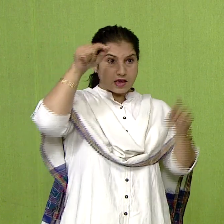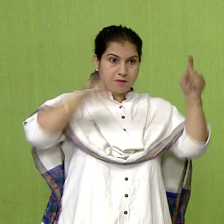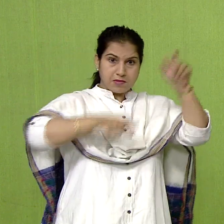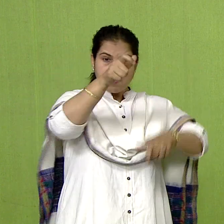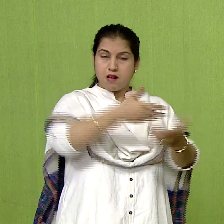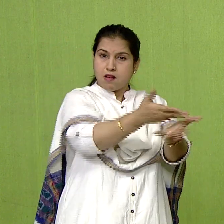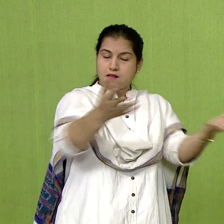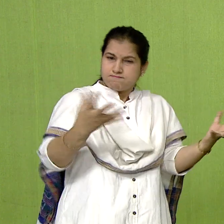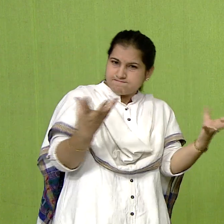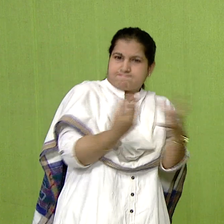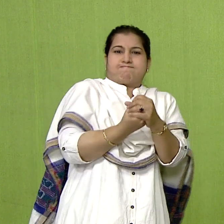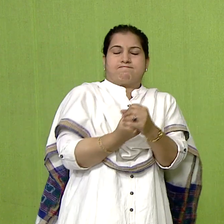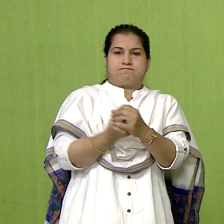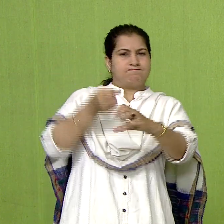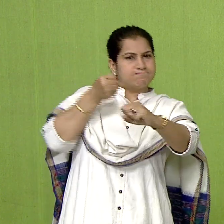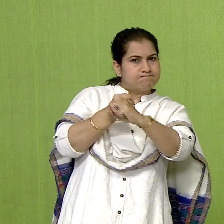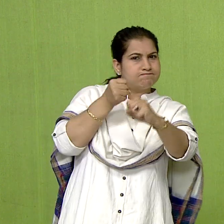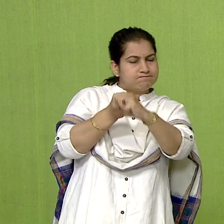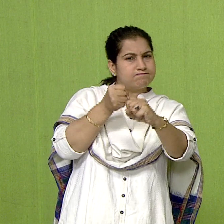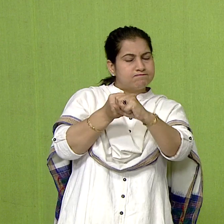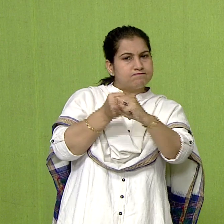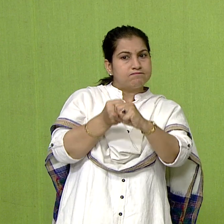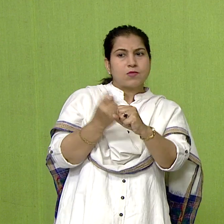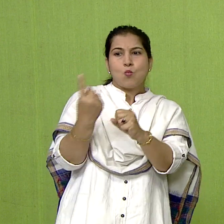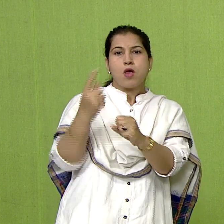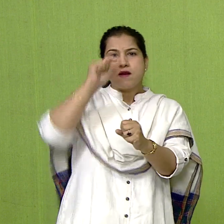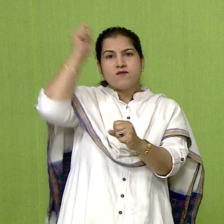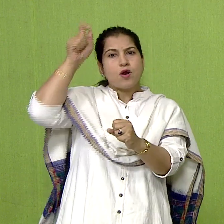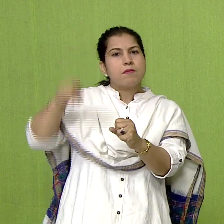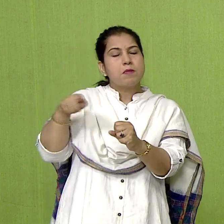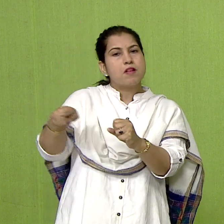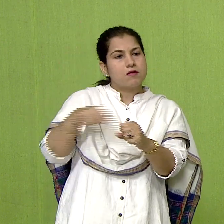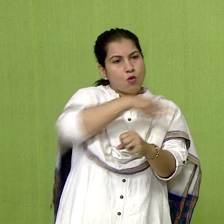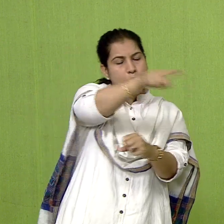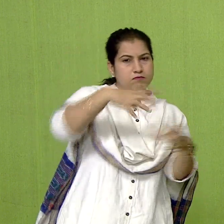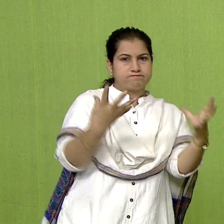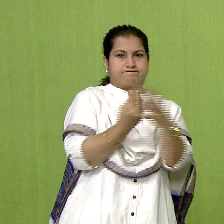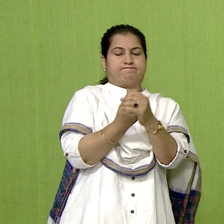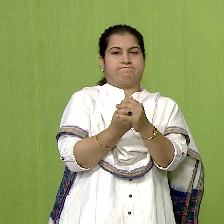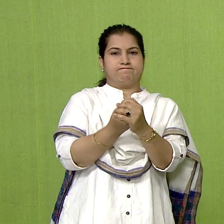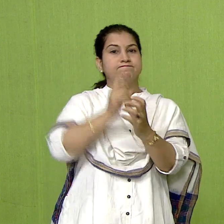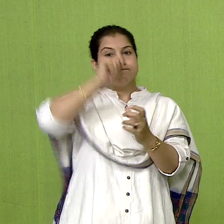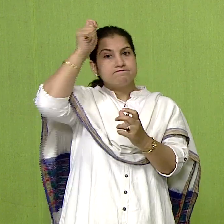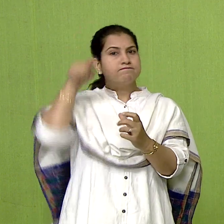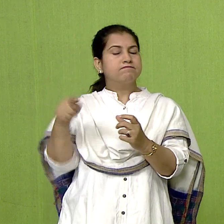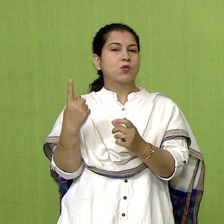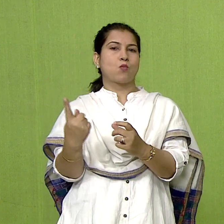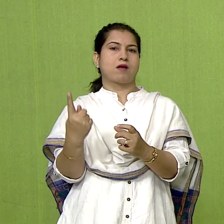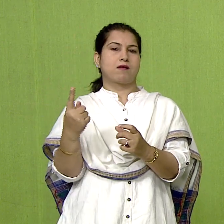In fact, the people of India united to fight against the common enemy, the English